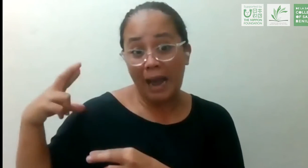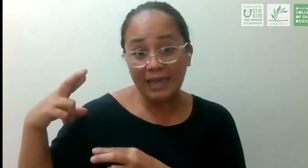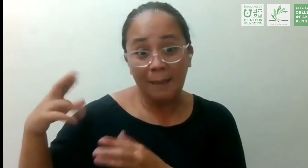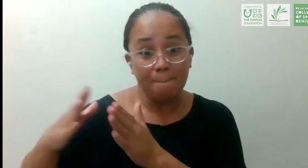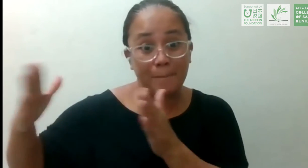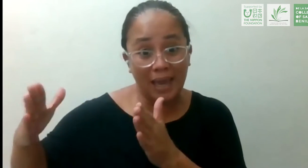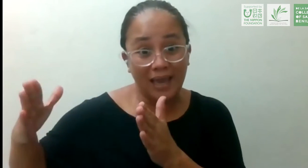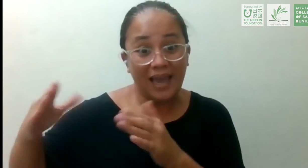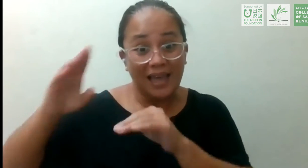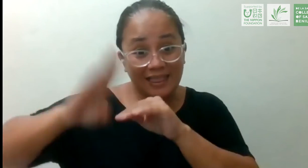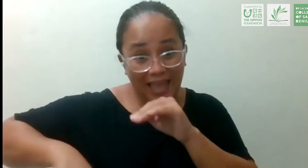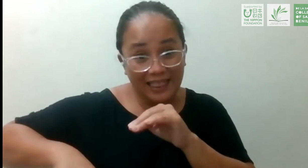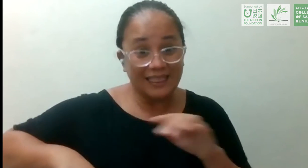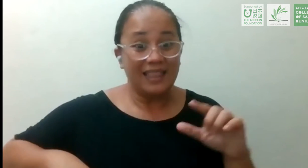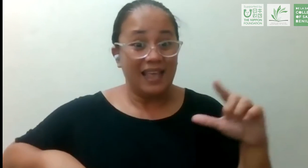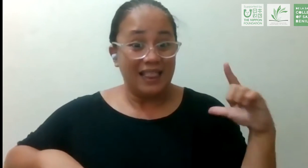left.